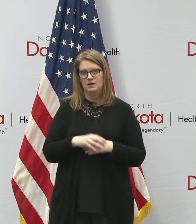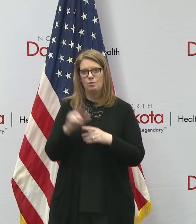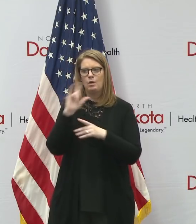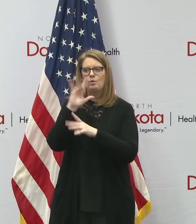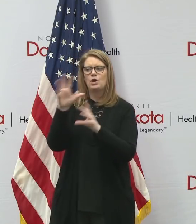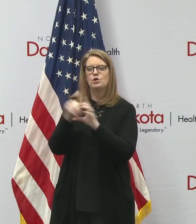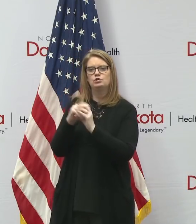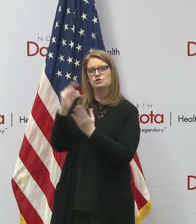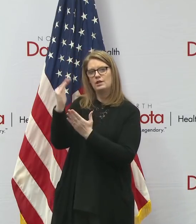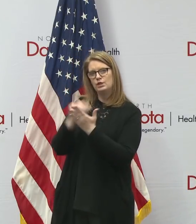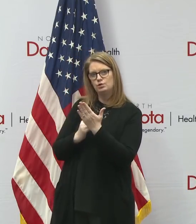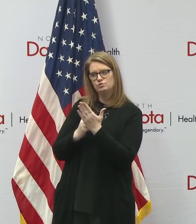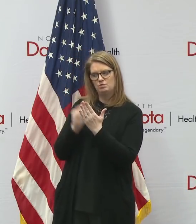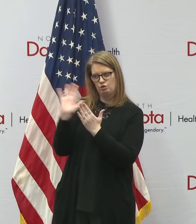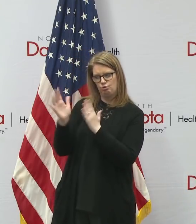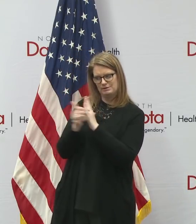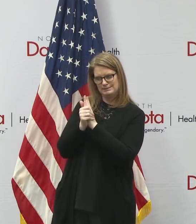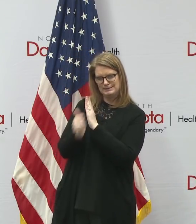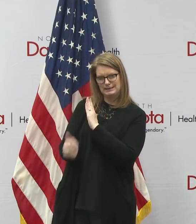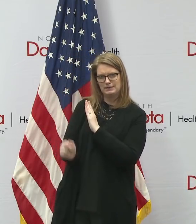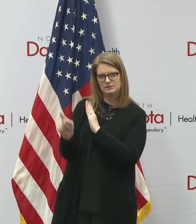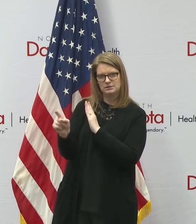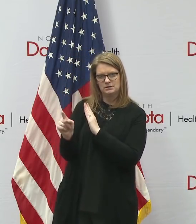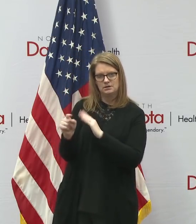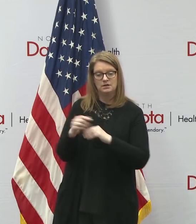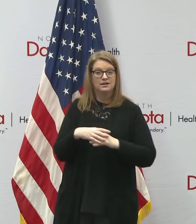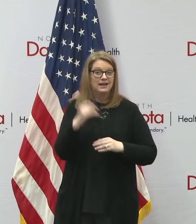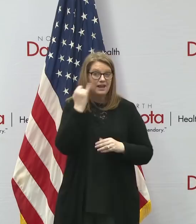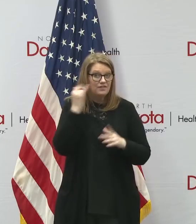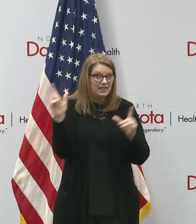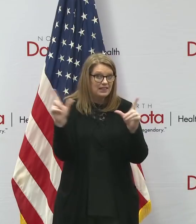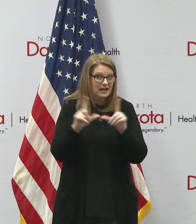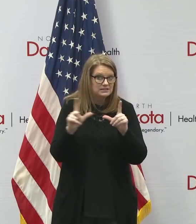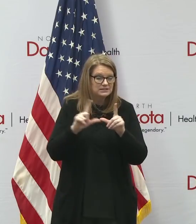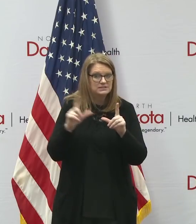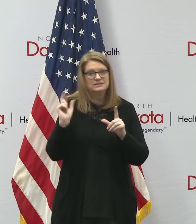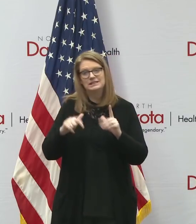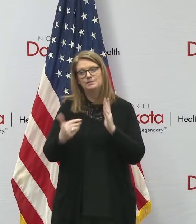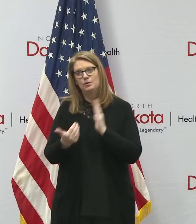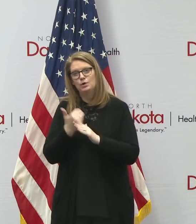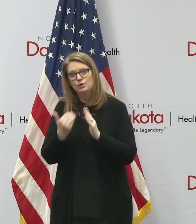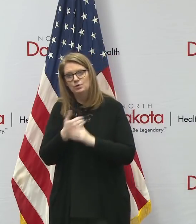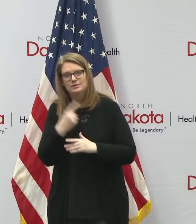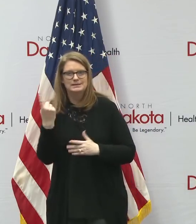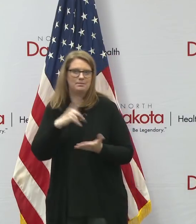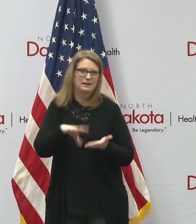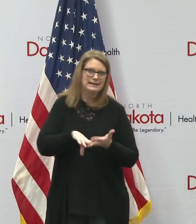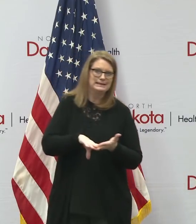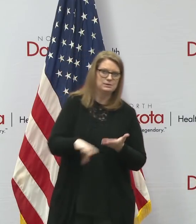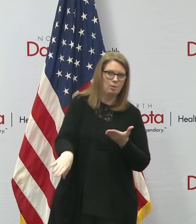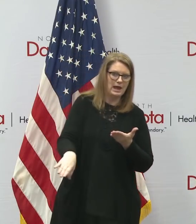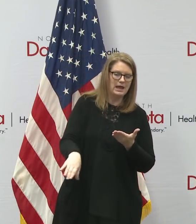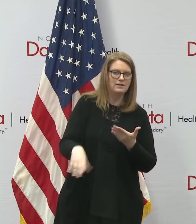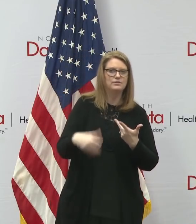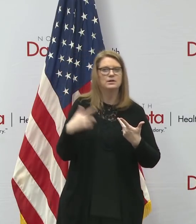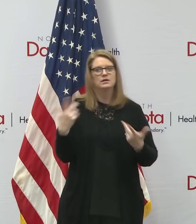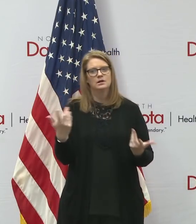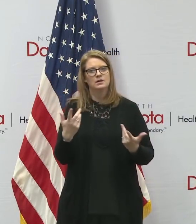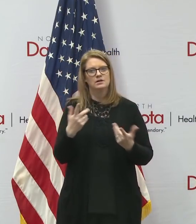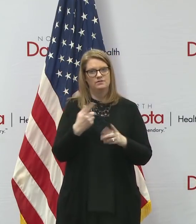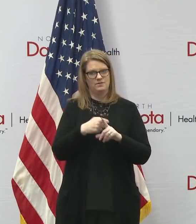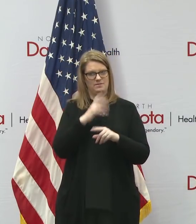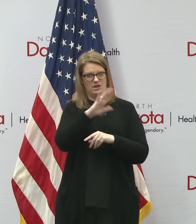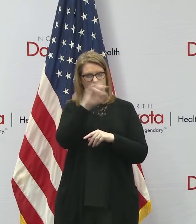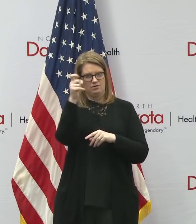list with your skill set. If licenses need to be renewed or something needs to be waived on under one of the governor's